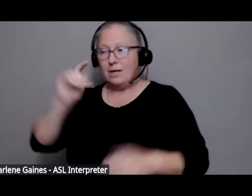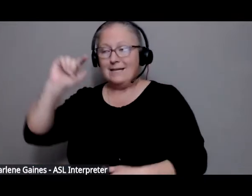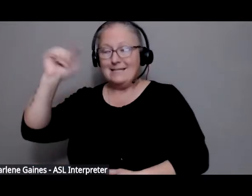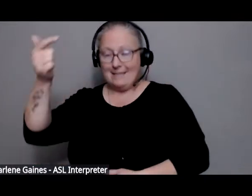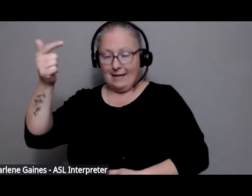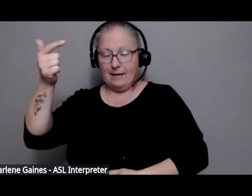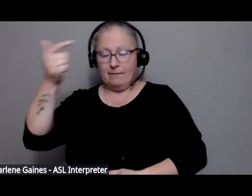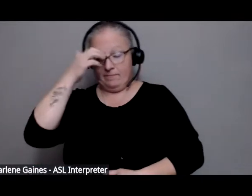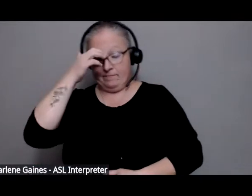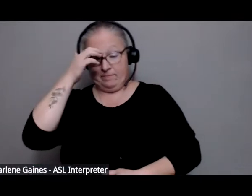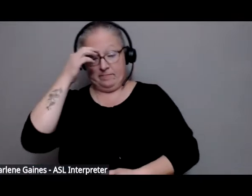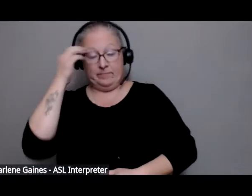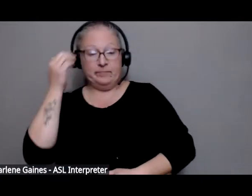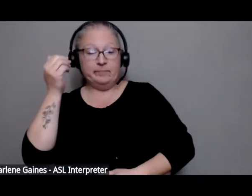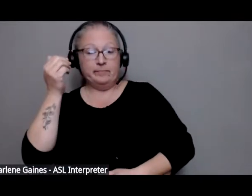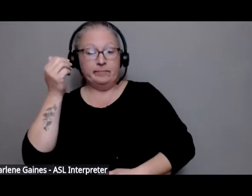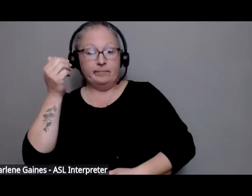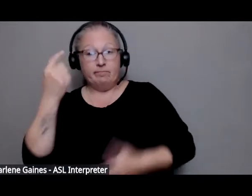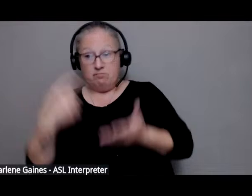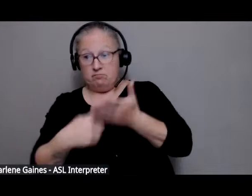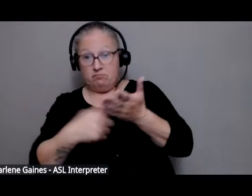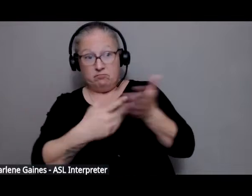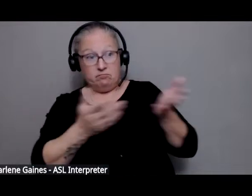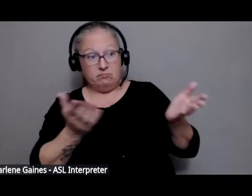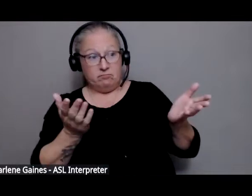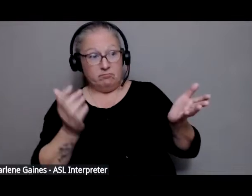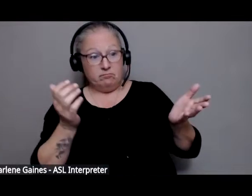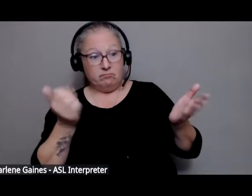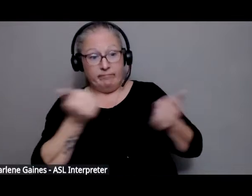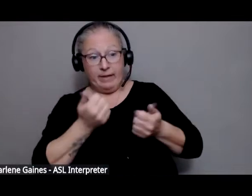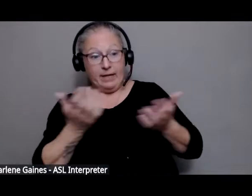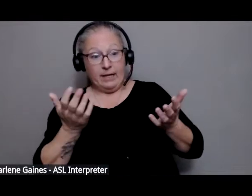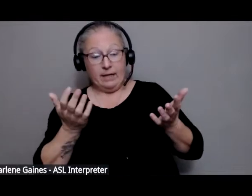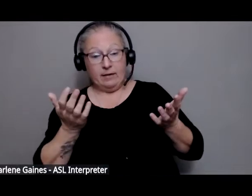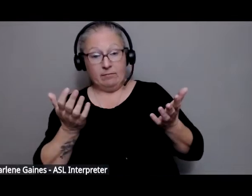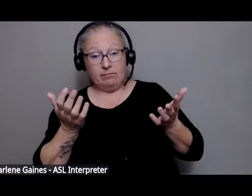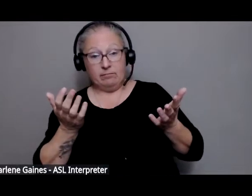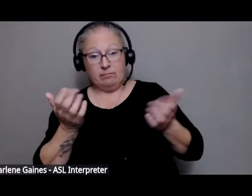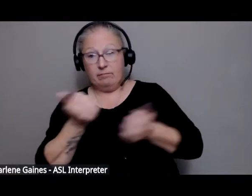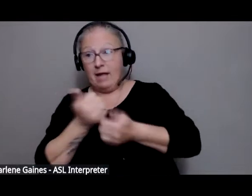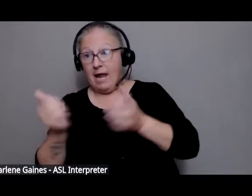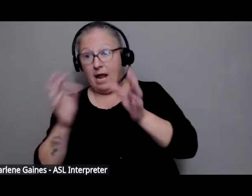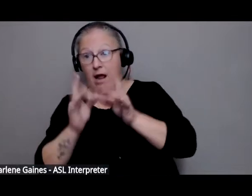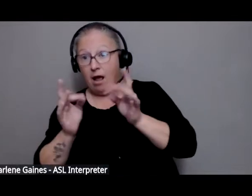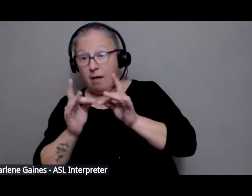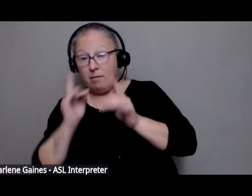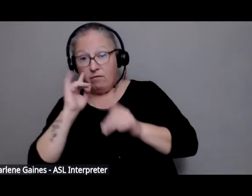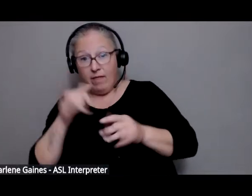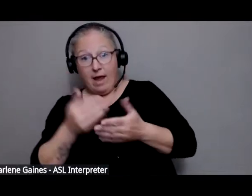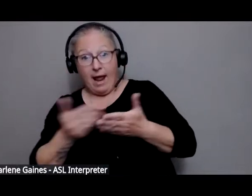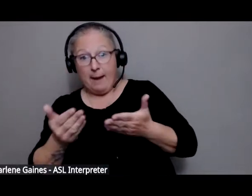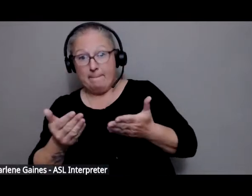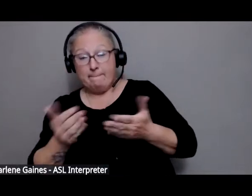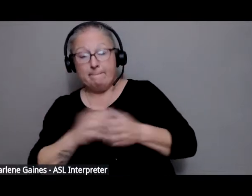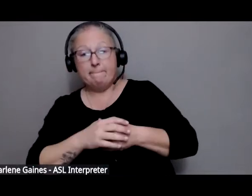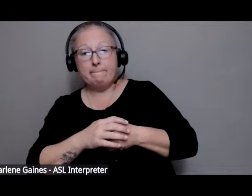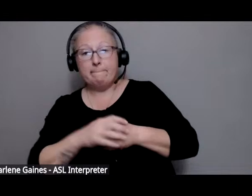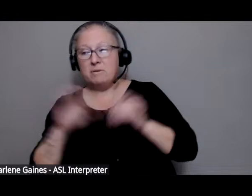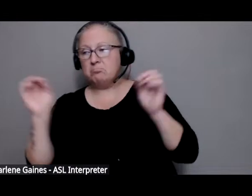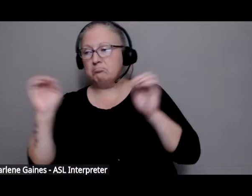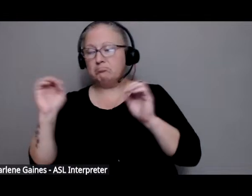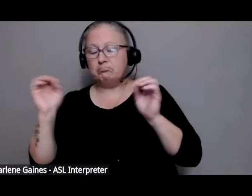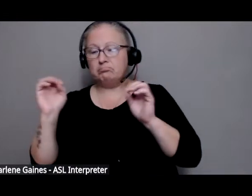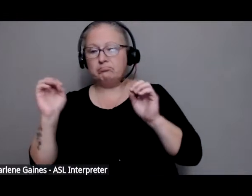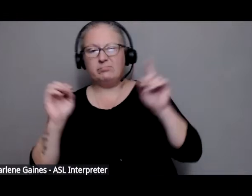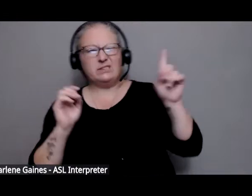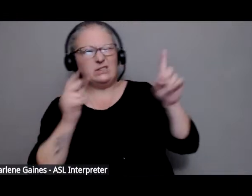second. Any discussion? Is there any comment on this item? There are none. I have